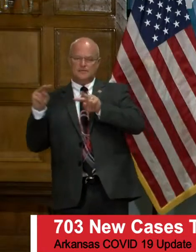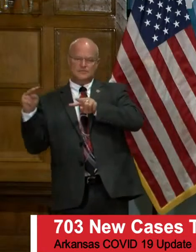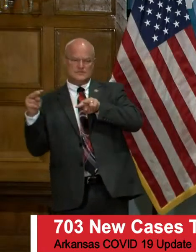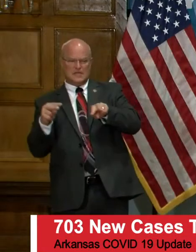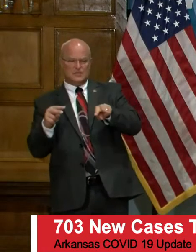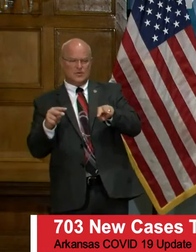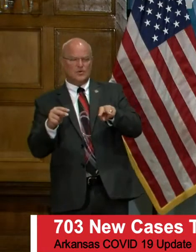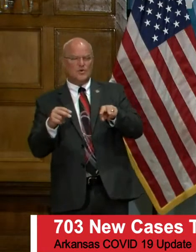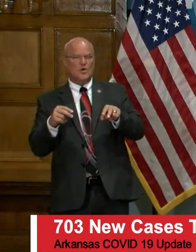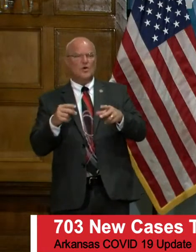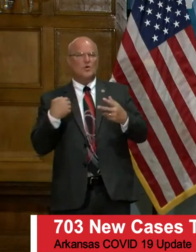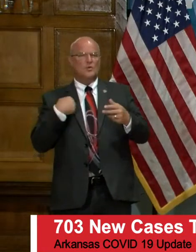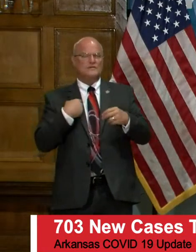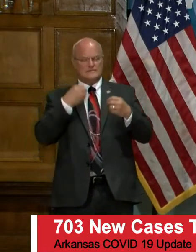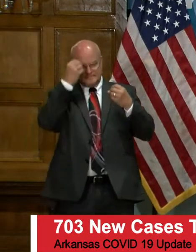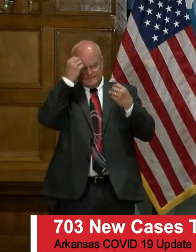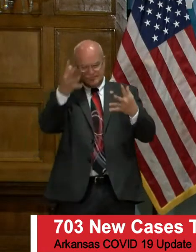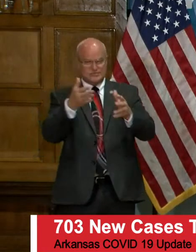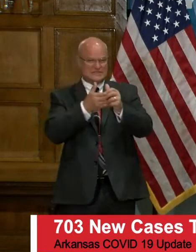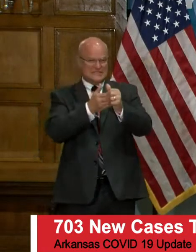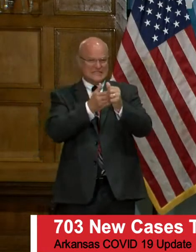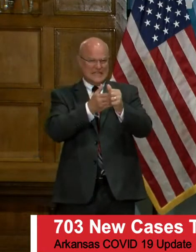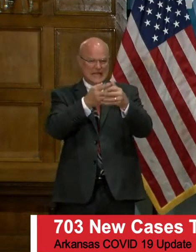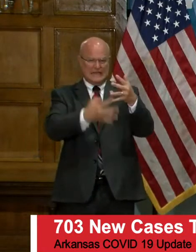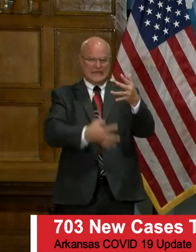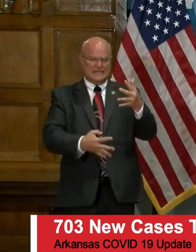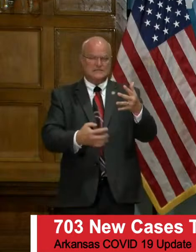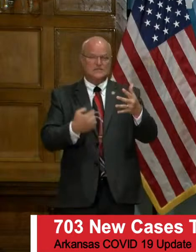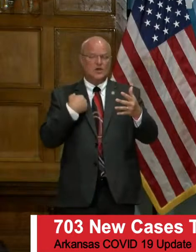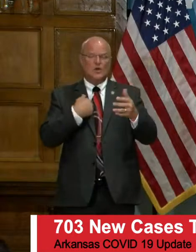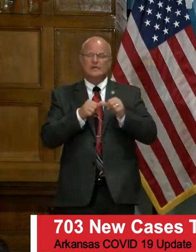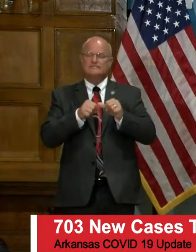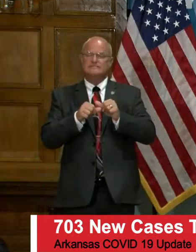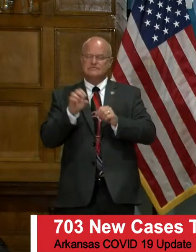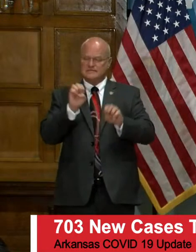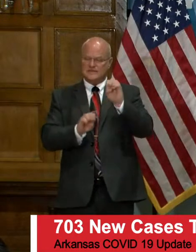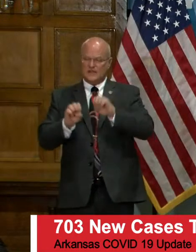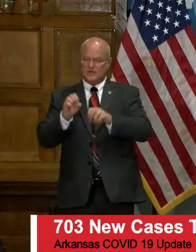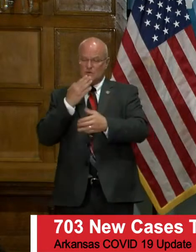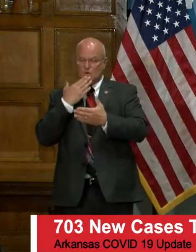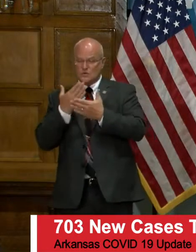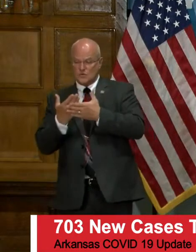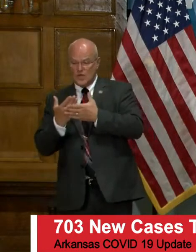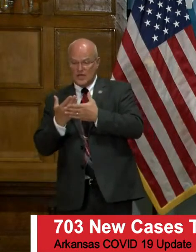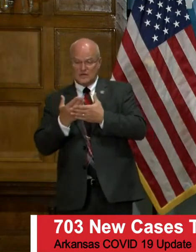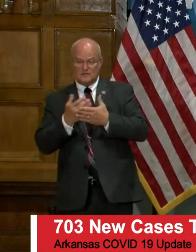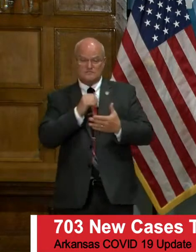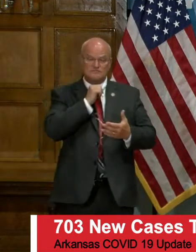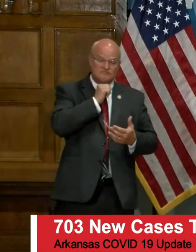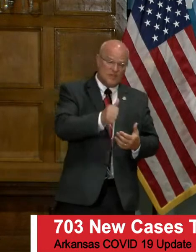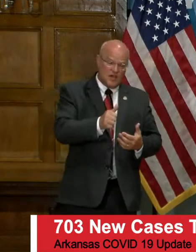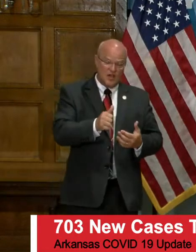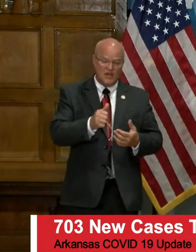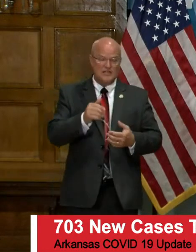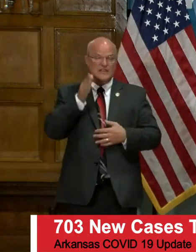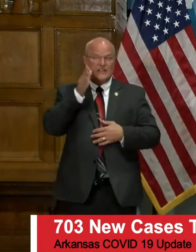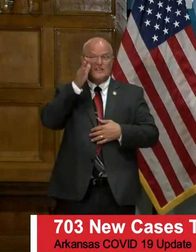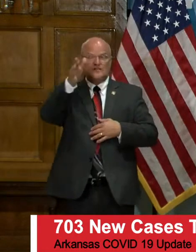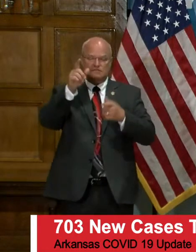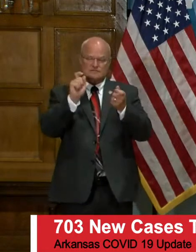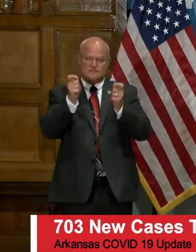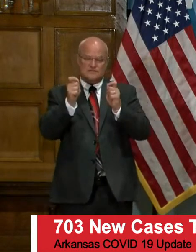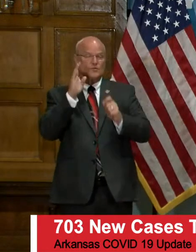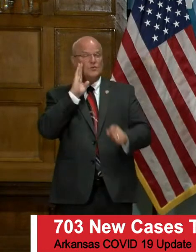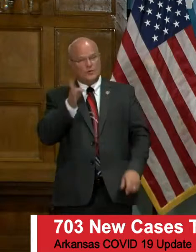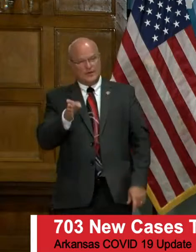have maintained with this guidance. We continue to evaluate what works well, and if we need to make adjustments down the road, we can